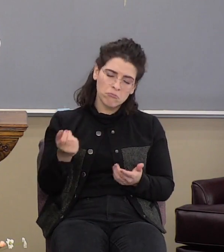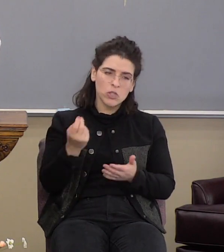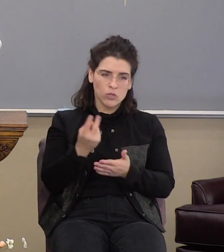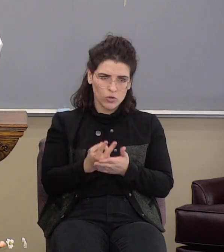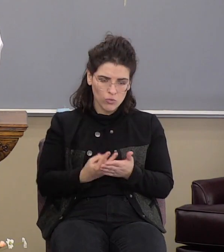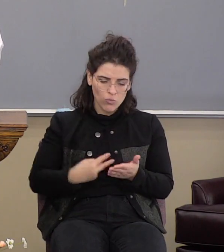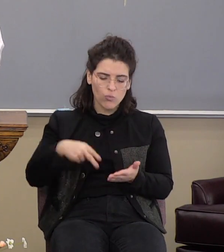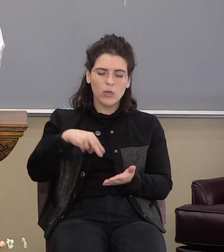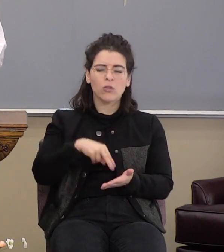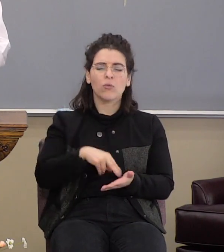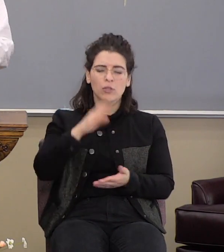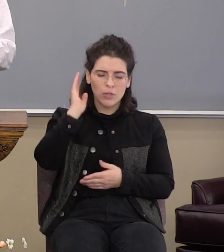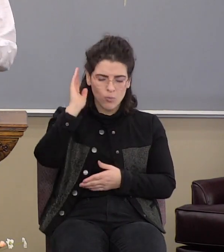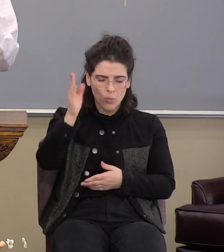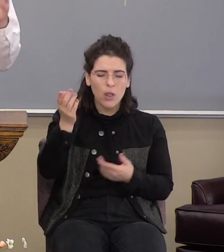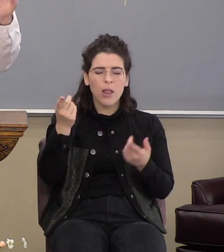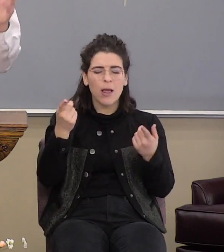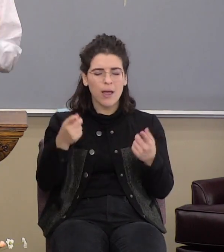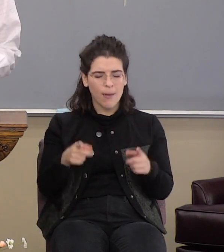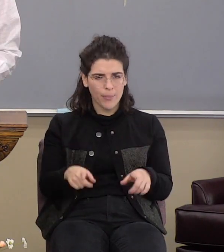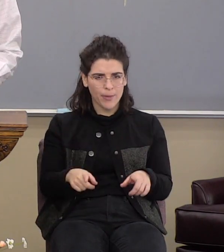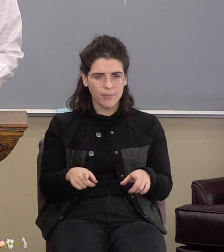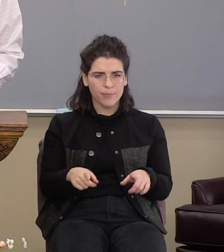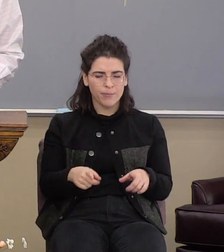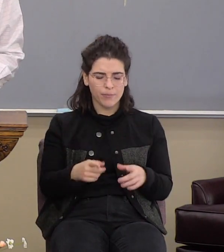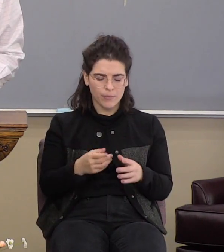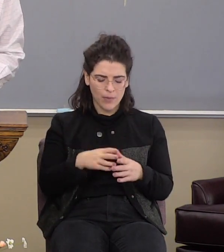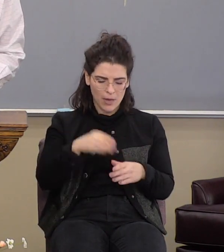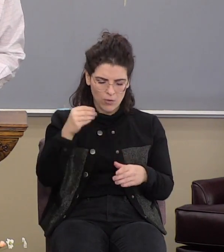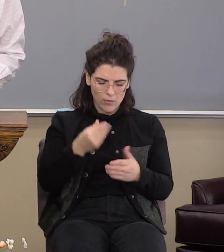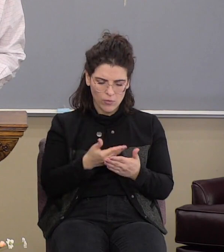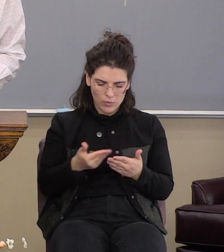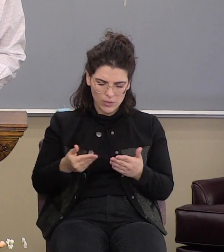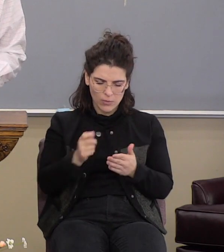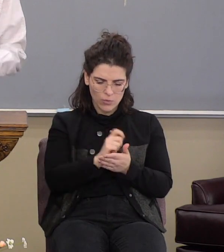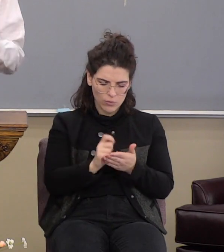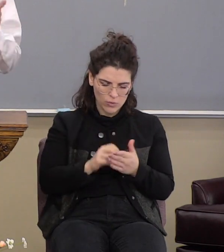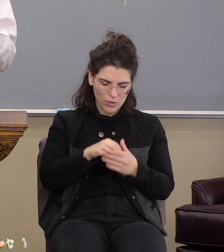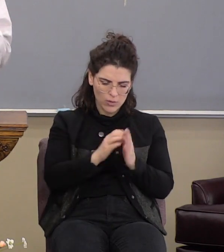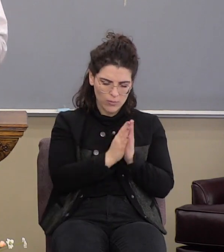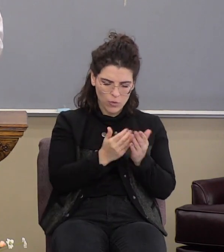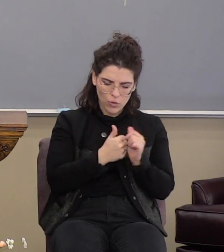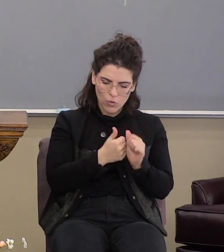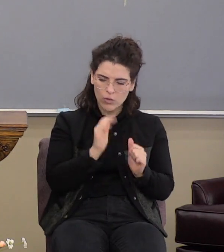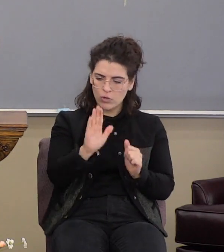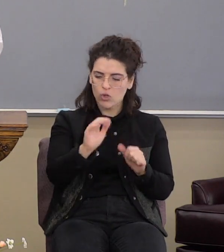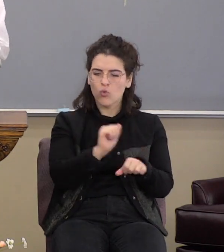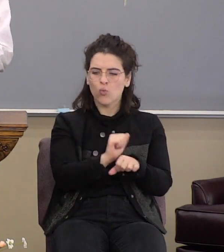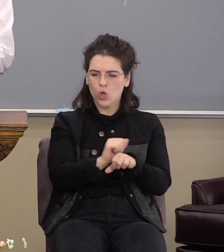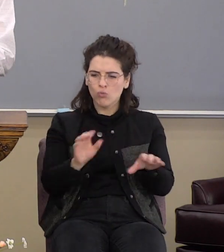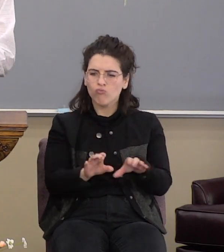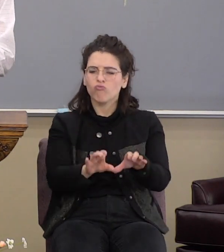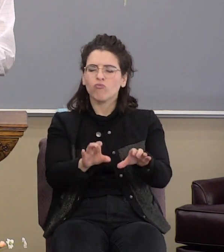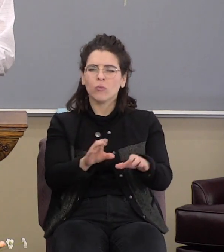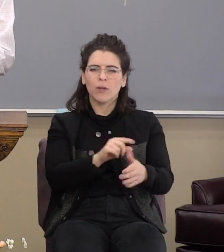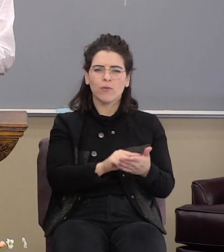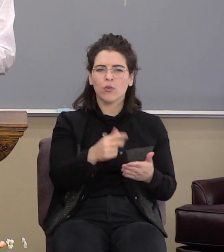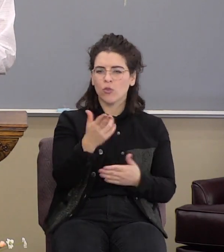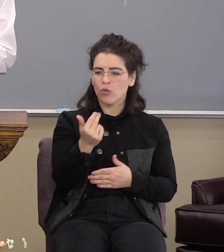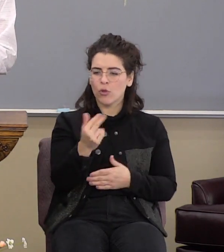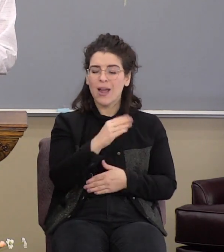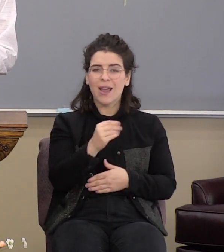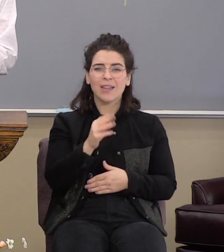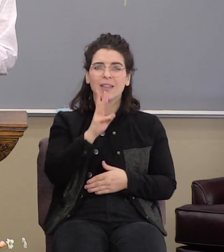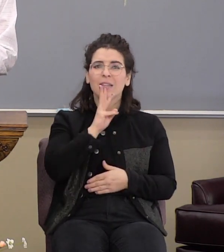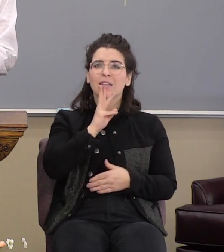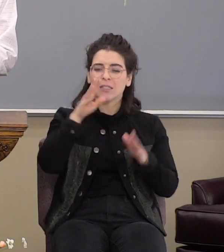that's going to happen. "Out of those things which are written in the books according to their works." Verse 13. "And the sea